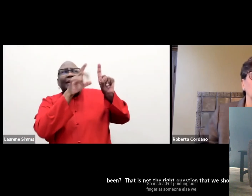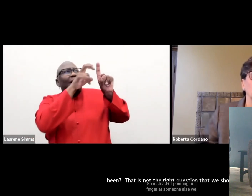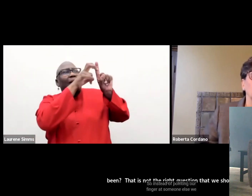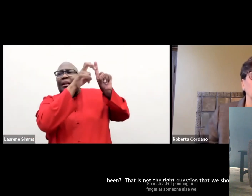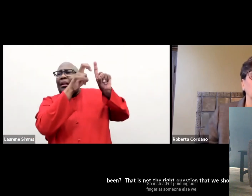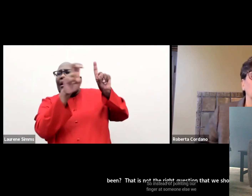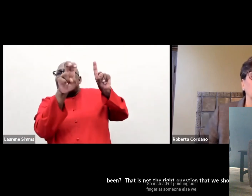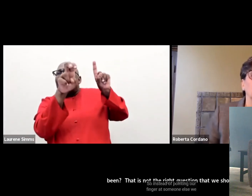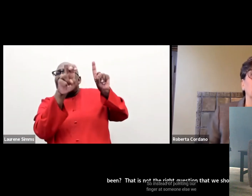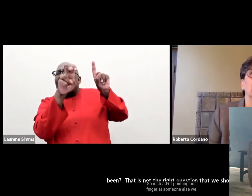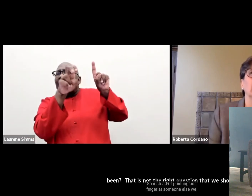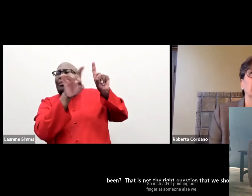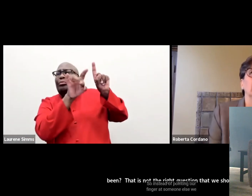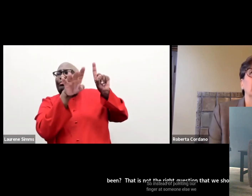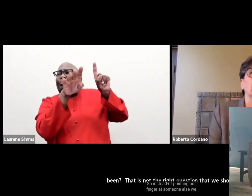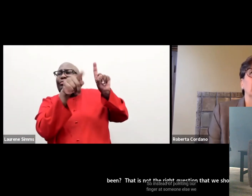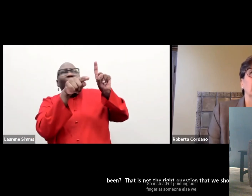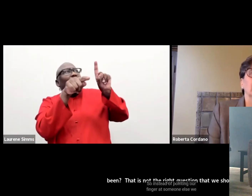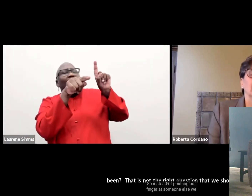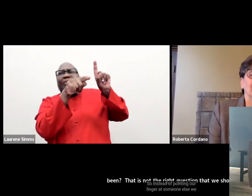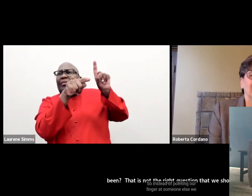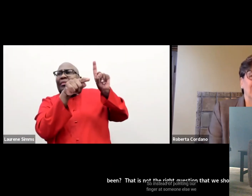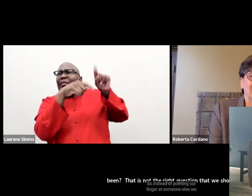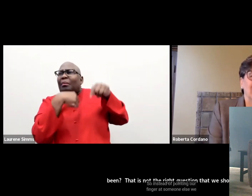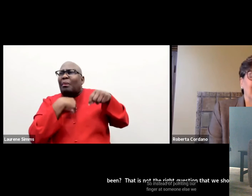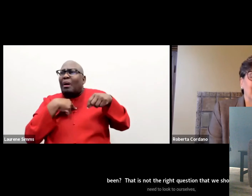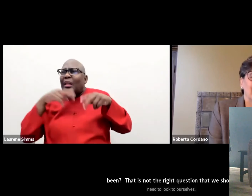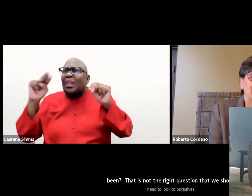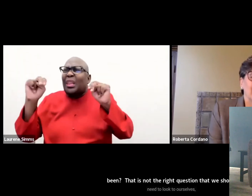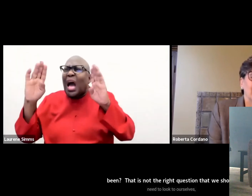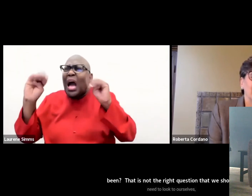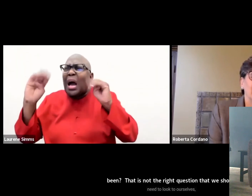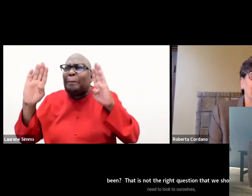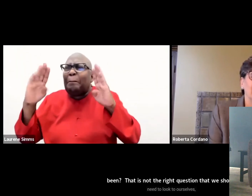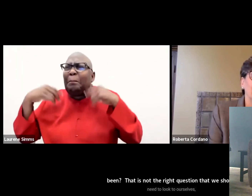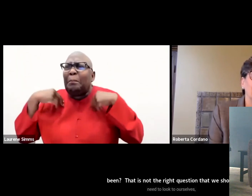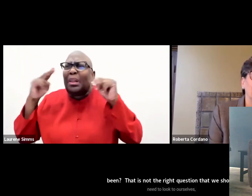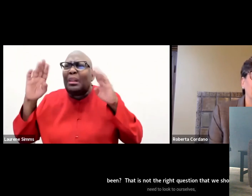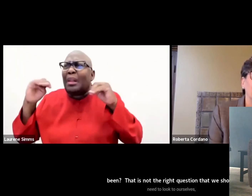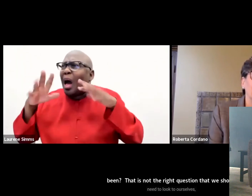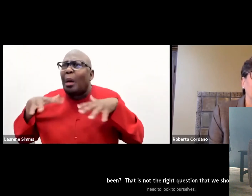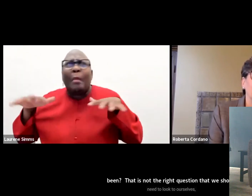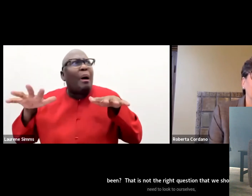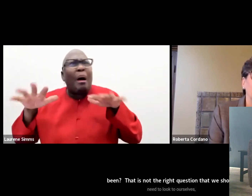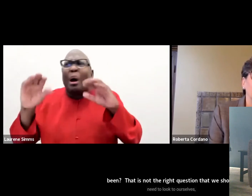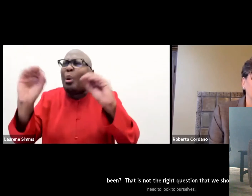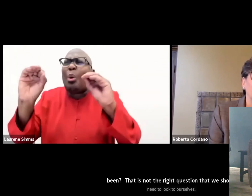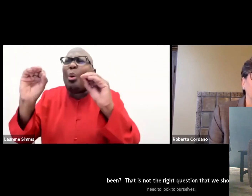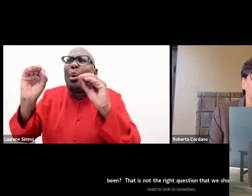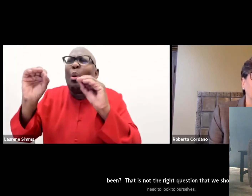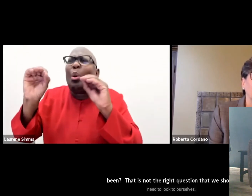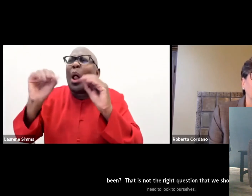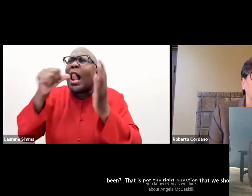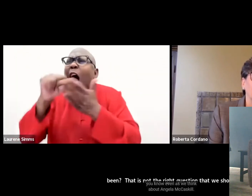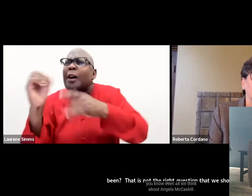And instead of pointing our finger at someone else, we need to look at ourselves.